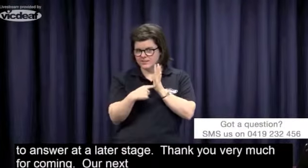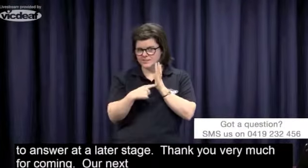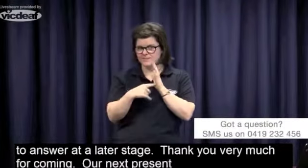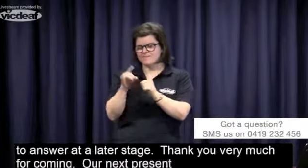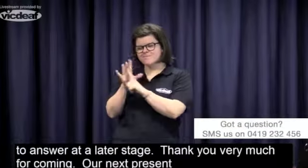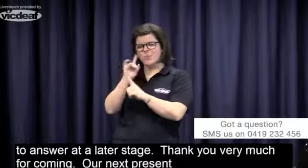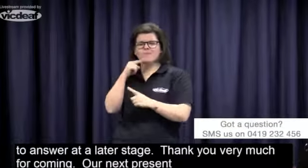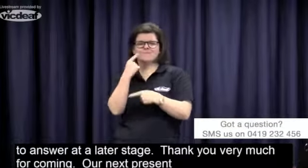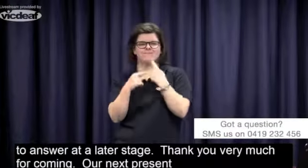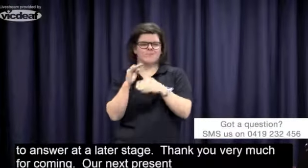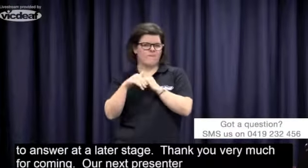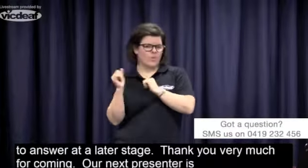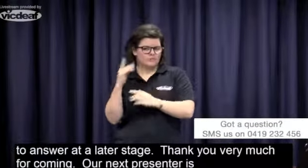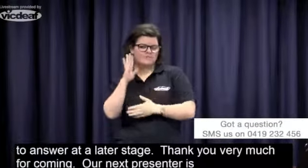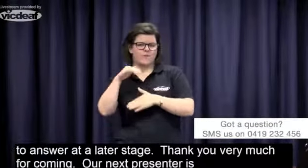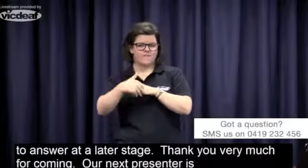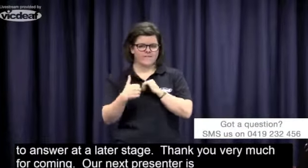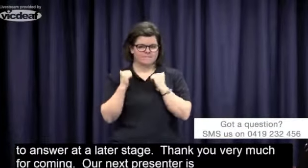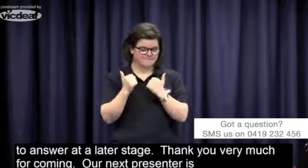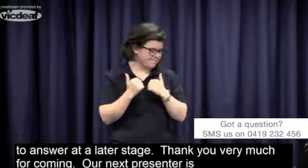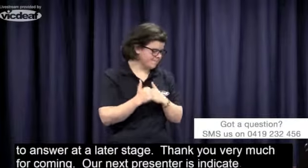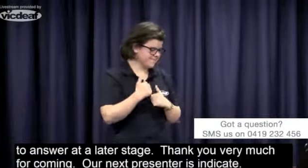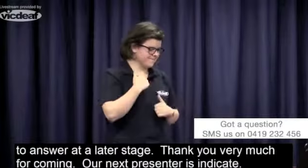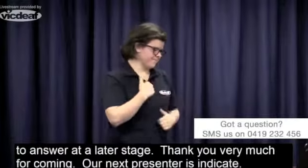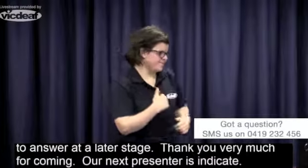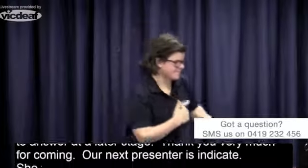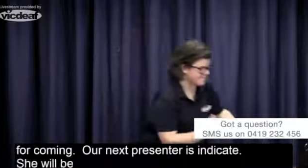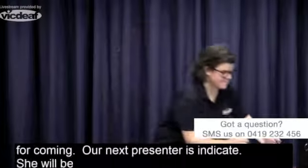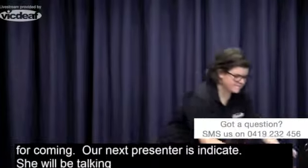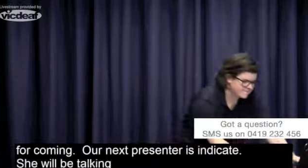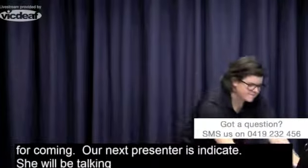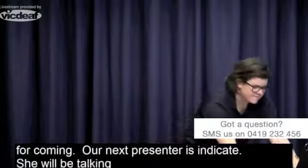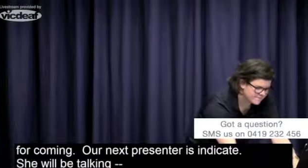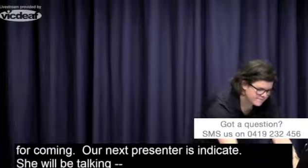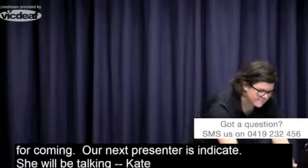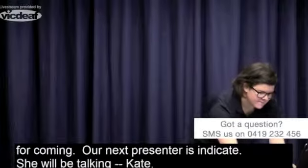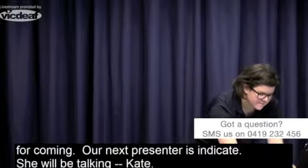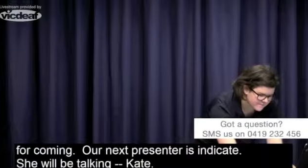Frost. She will introduce her own topic for you.